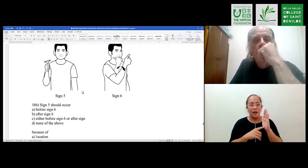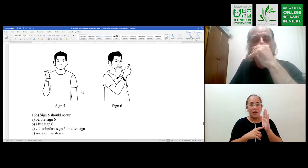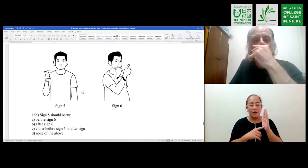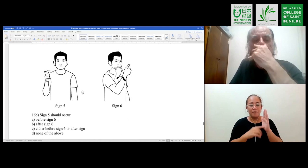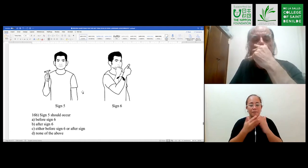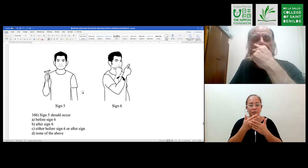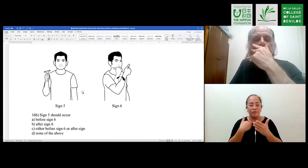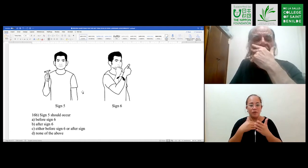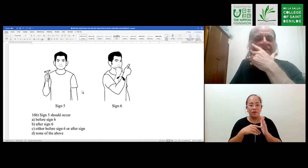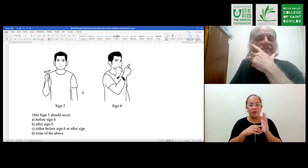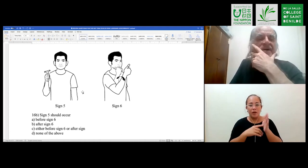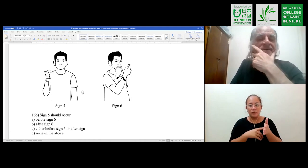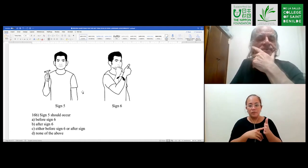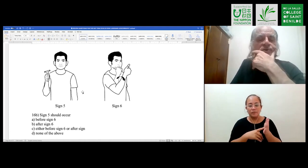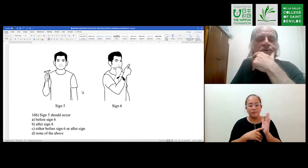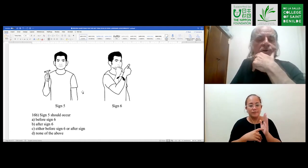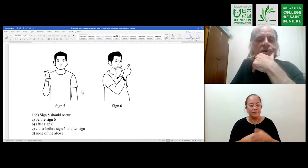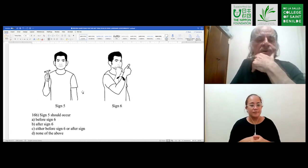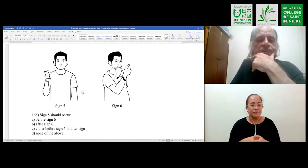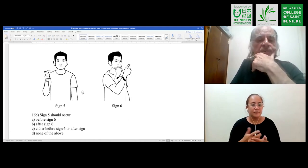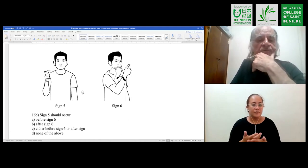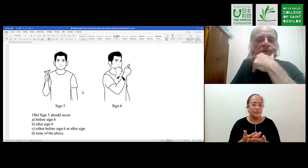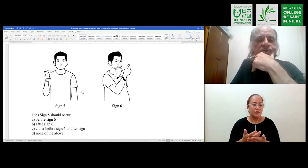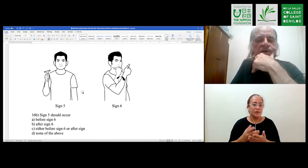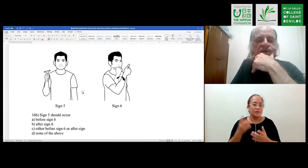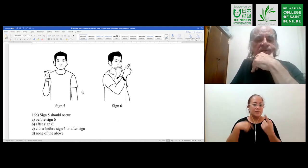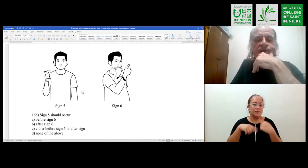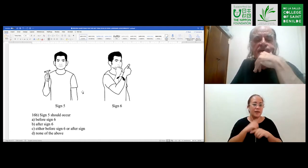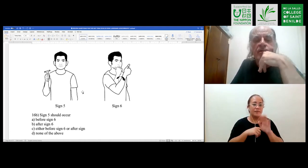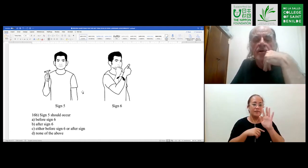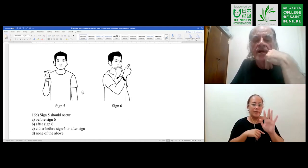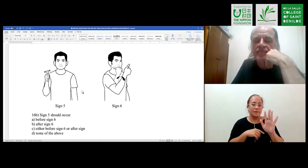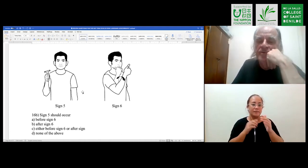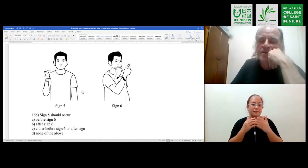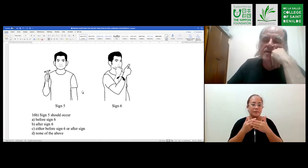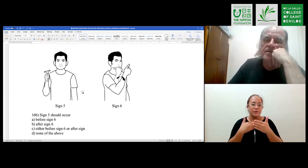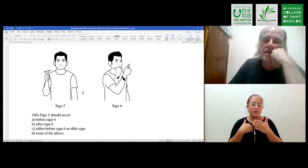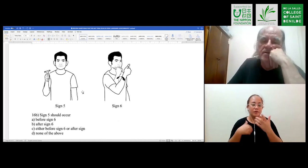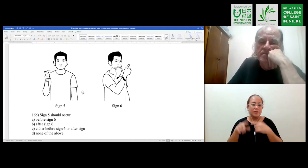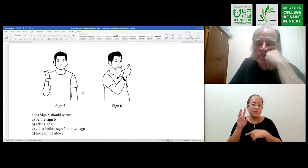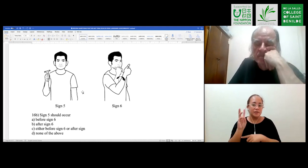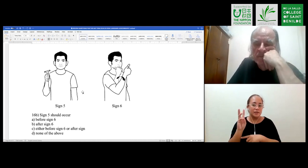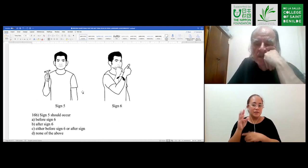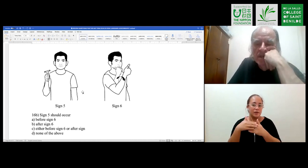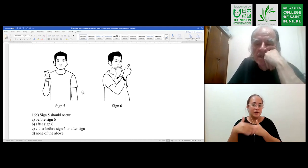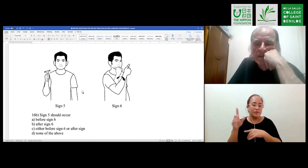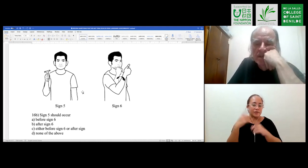Okay. Sign 5 should occur before sign 6 or after sign 6. B as in